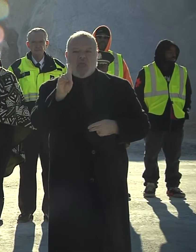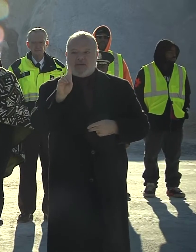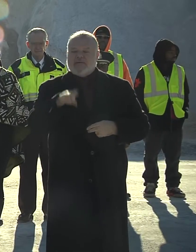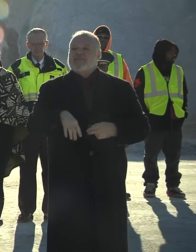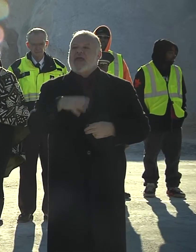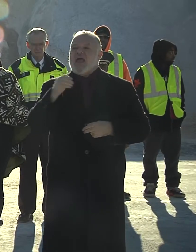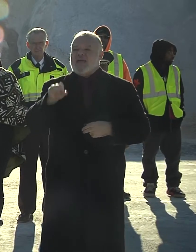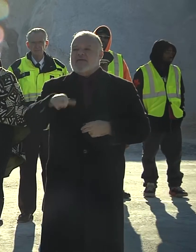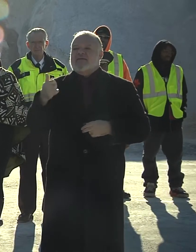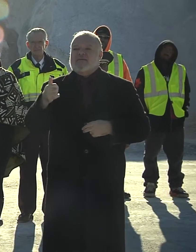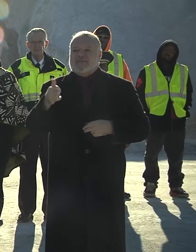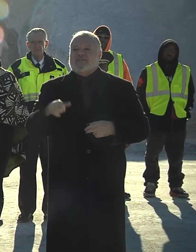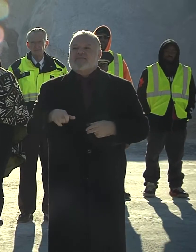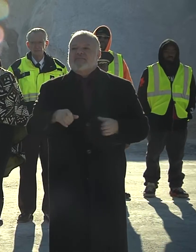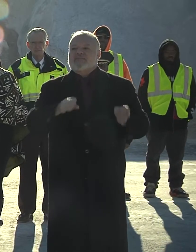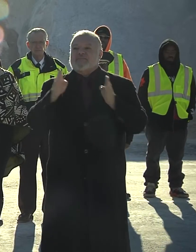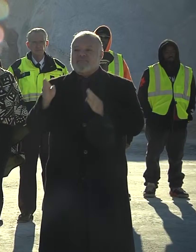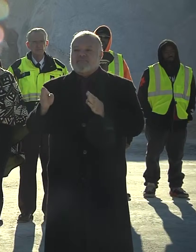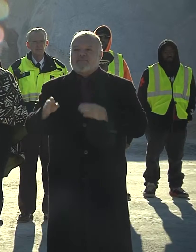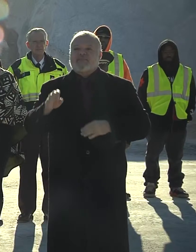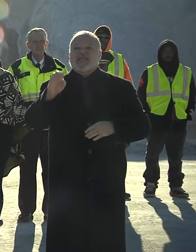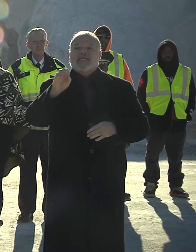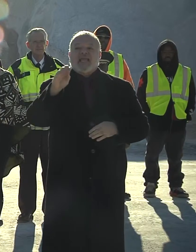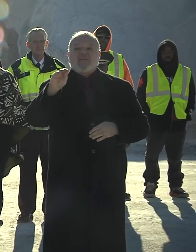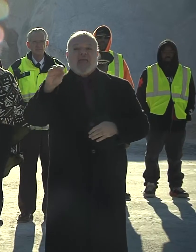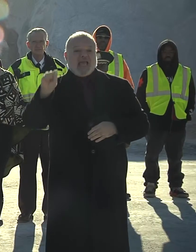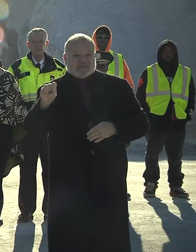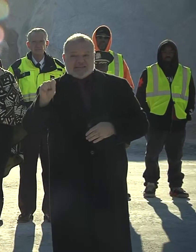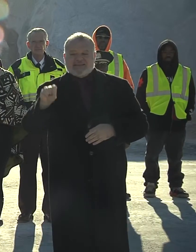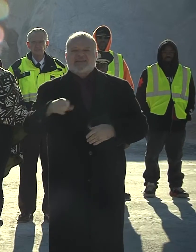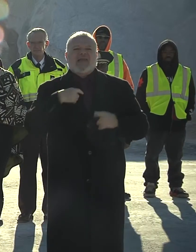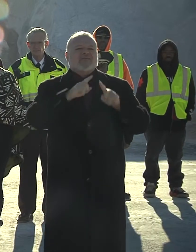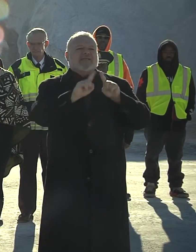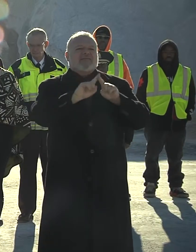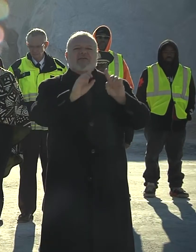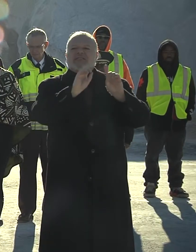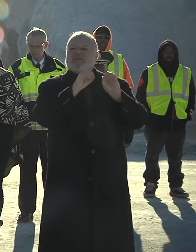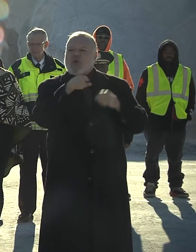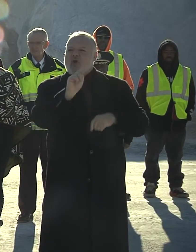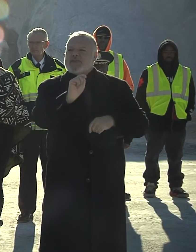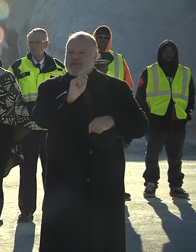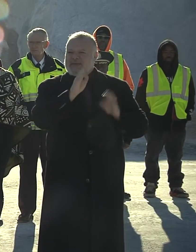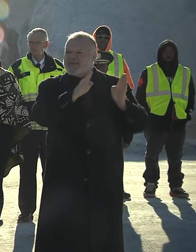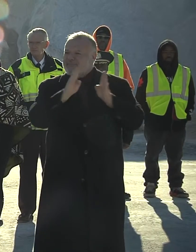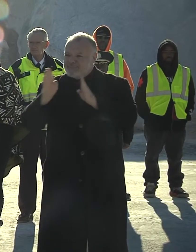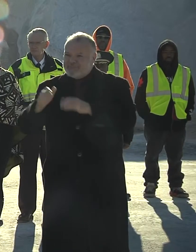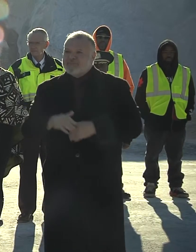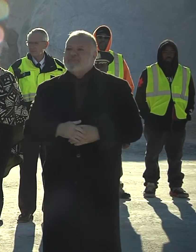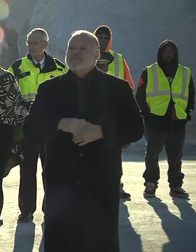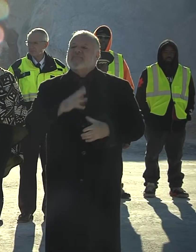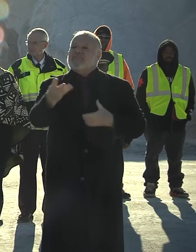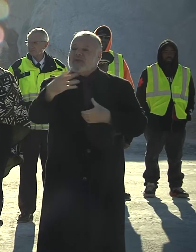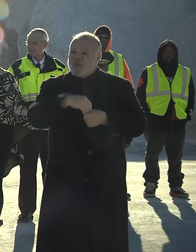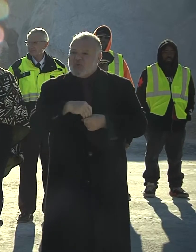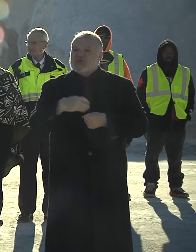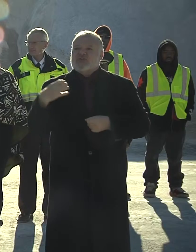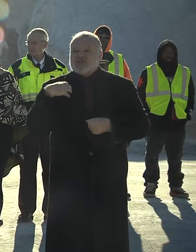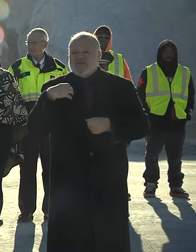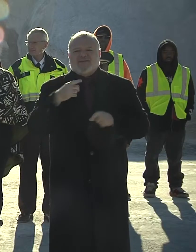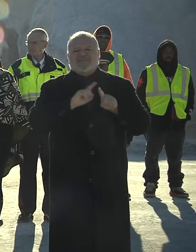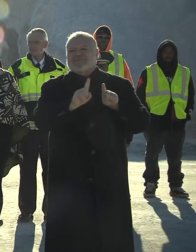Chief Jim Pooley, Chief of Community Engagement Brianna Malore, Chief of Operations Dion